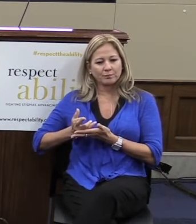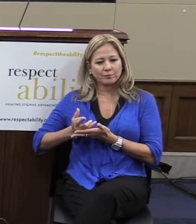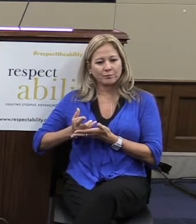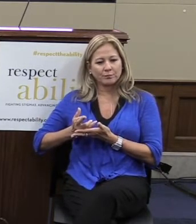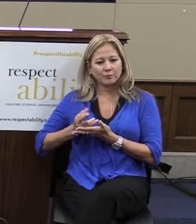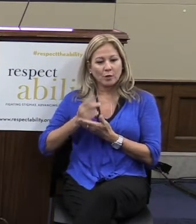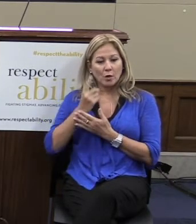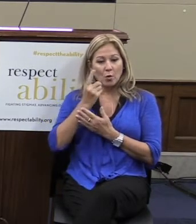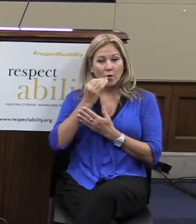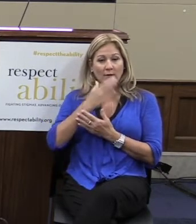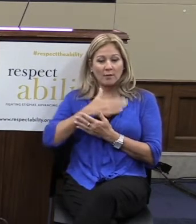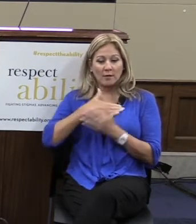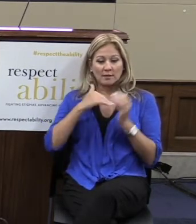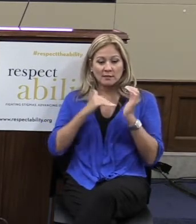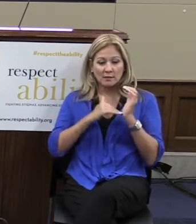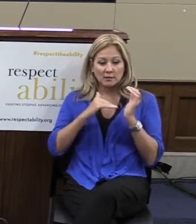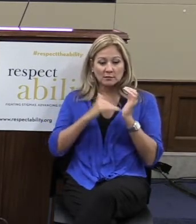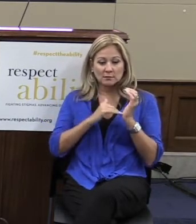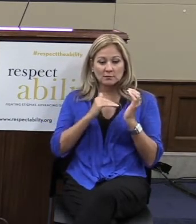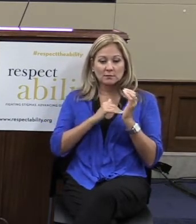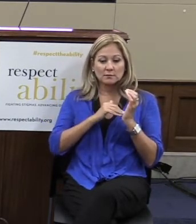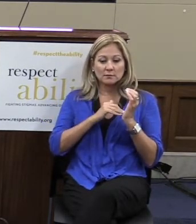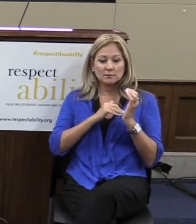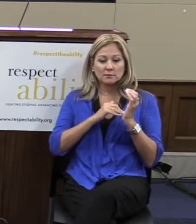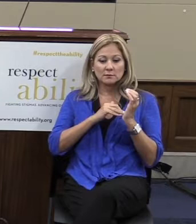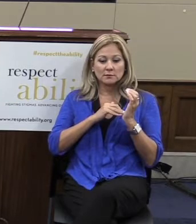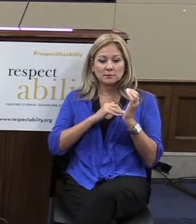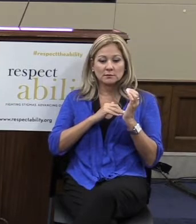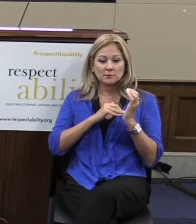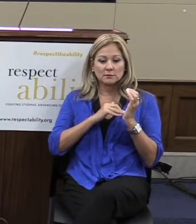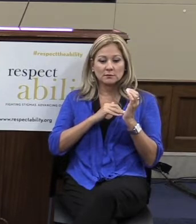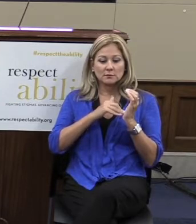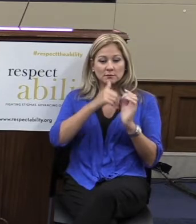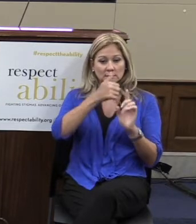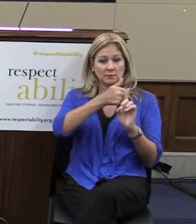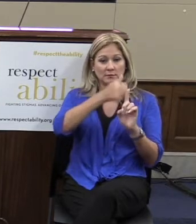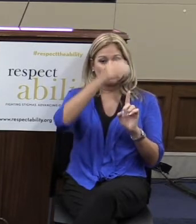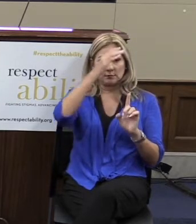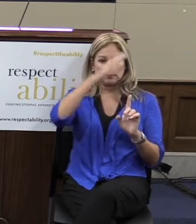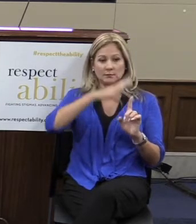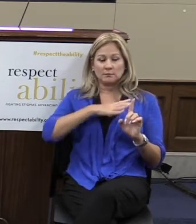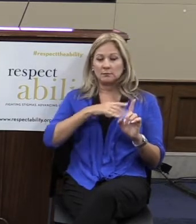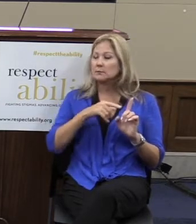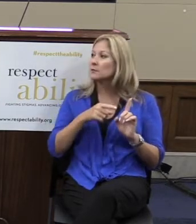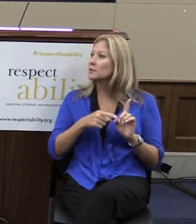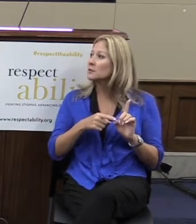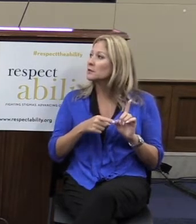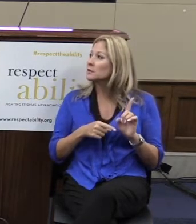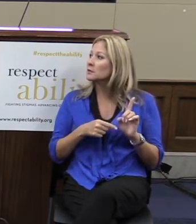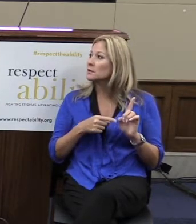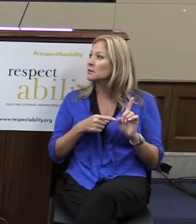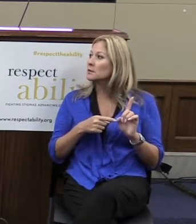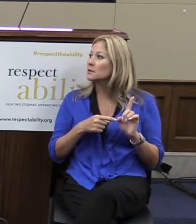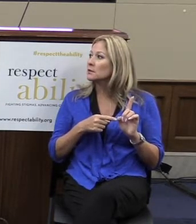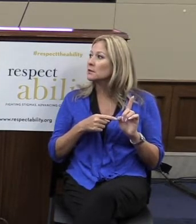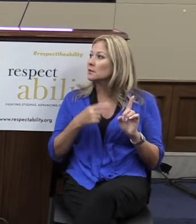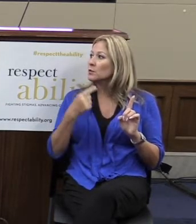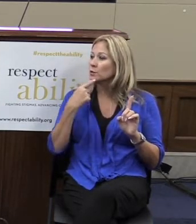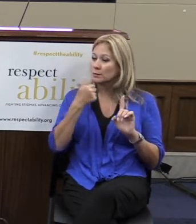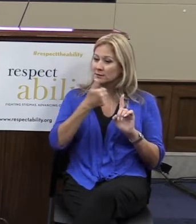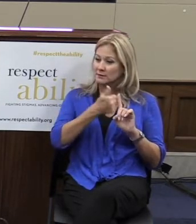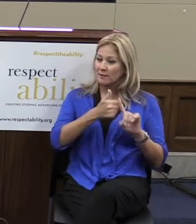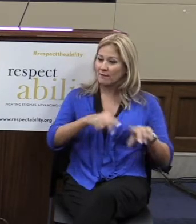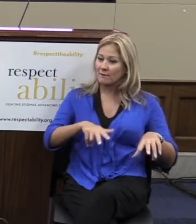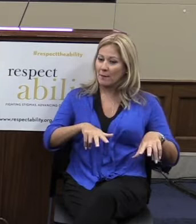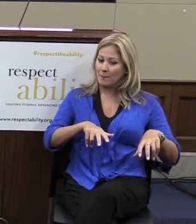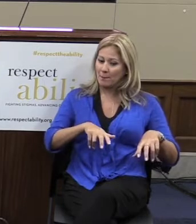one of my doctor was a guy that has paraplegia, and he's an amazing doctor,